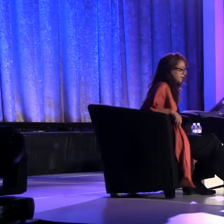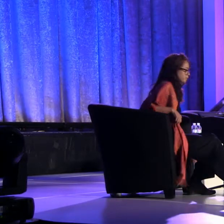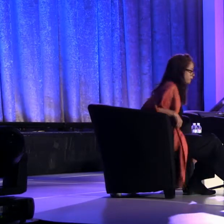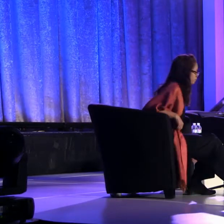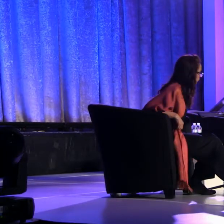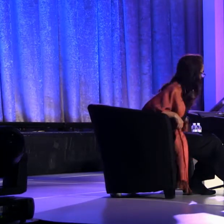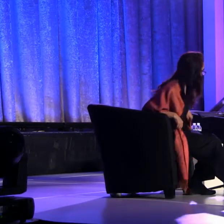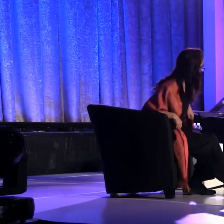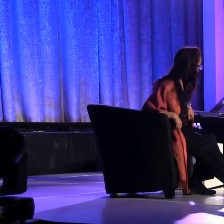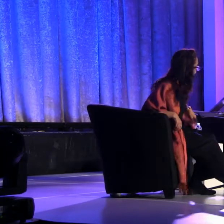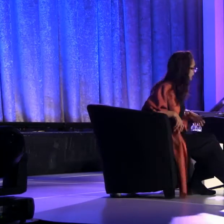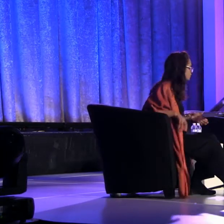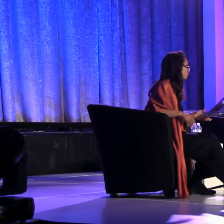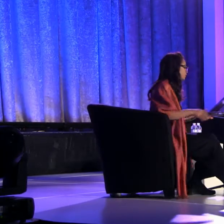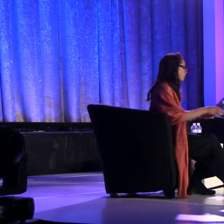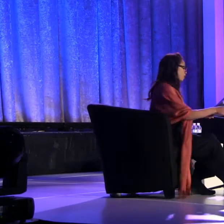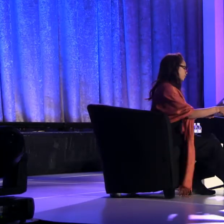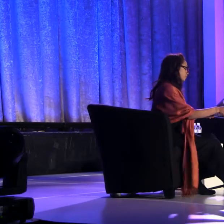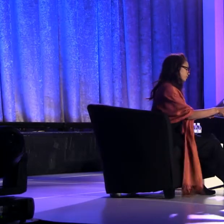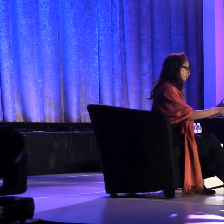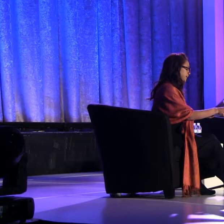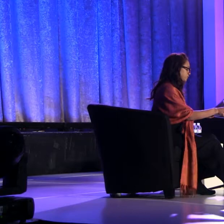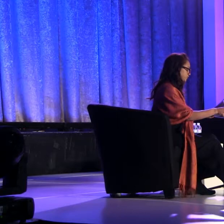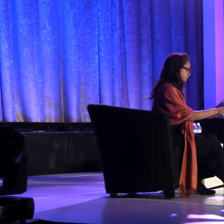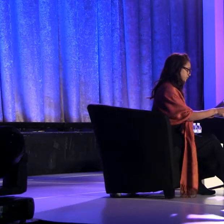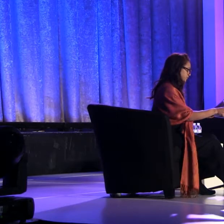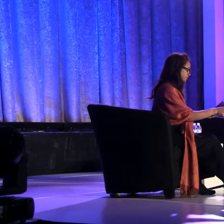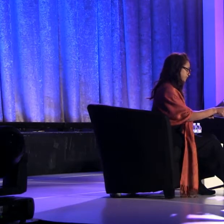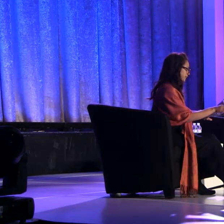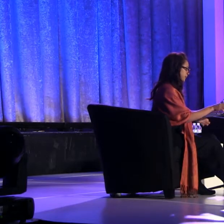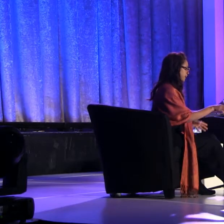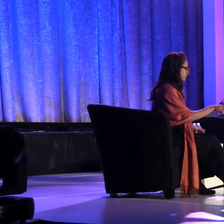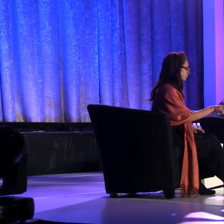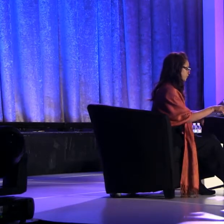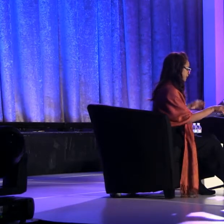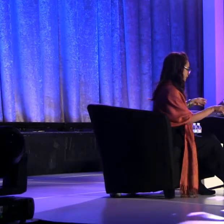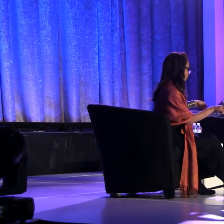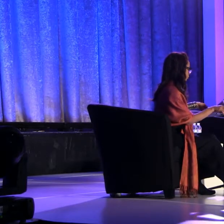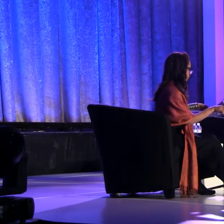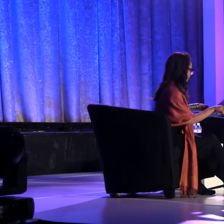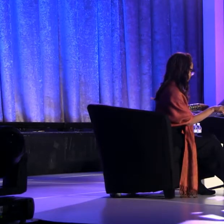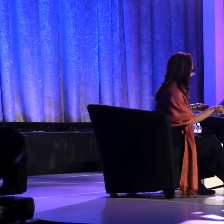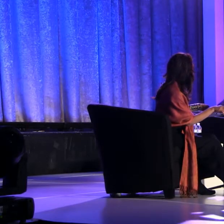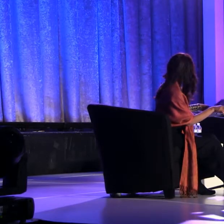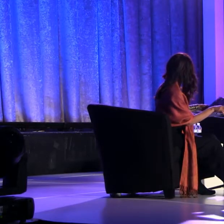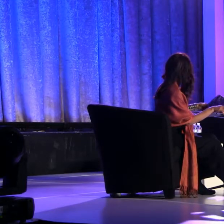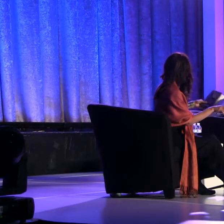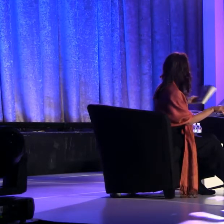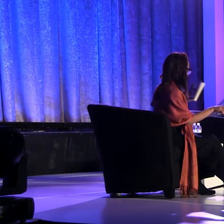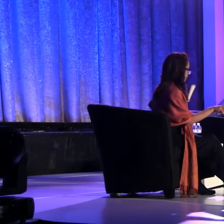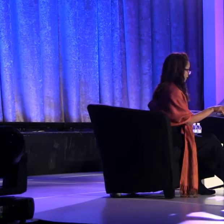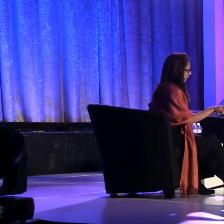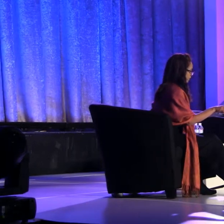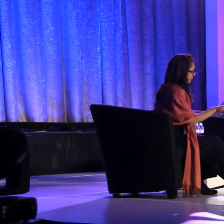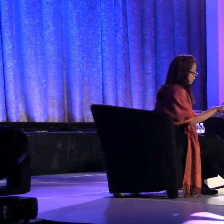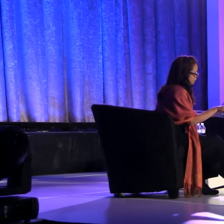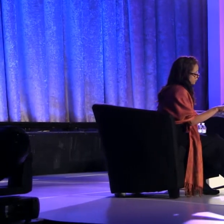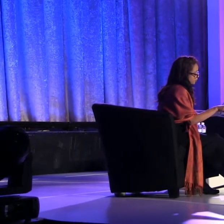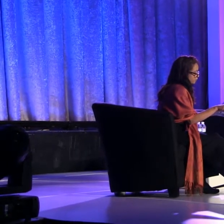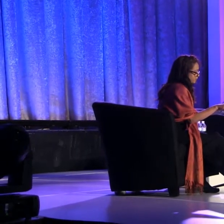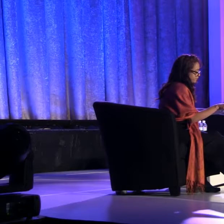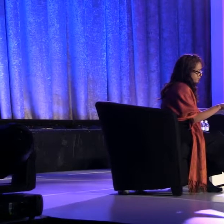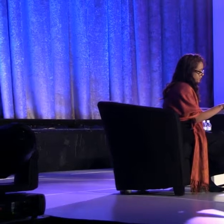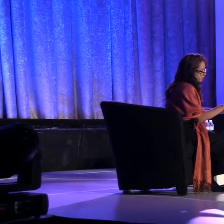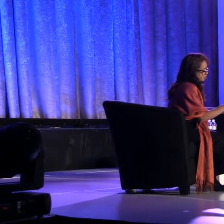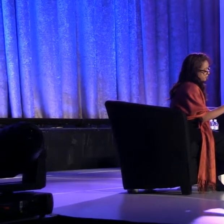quote by Pulitzer Prize-winning author and journalist Catherine Ann Porter. The arts